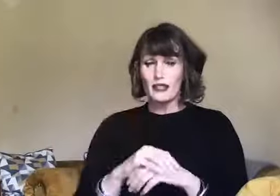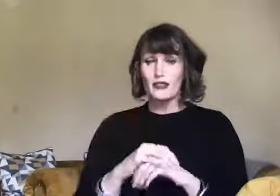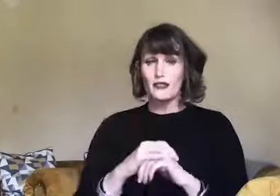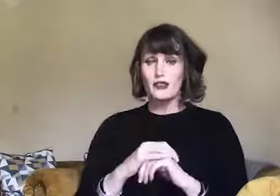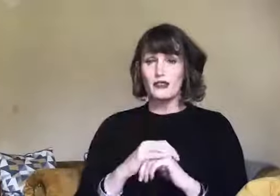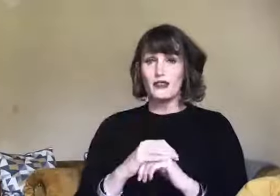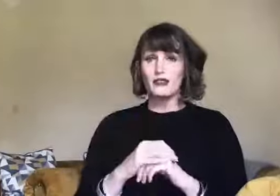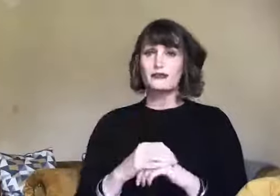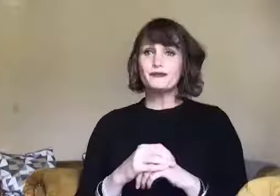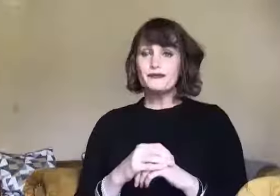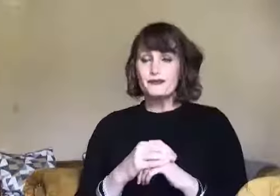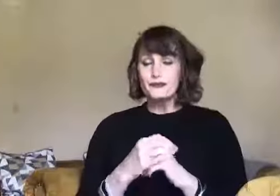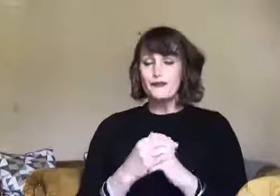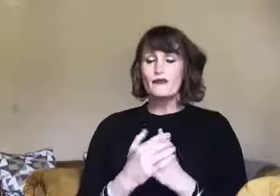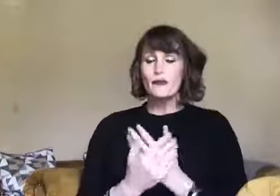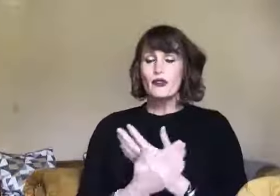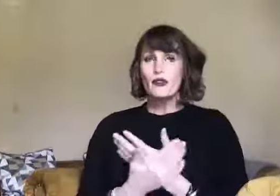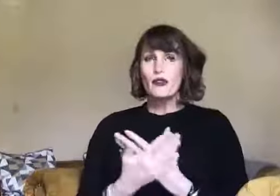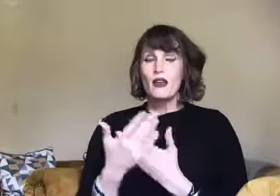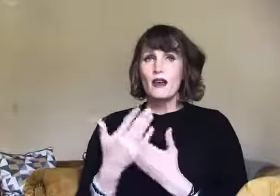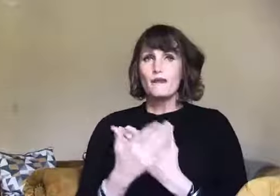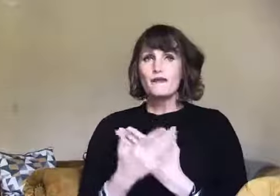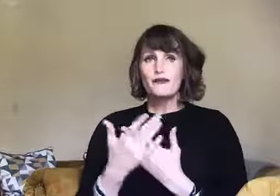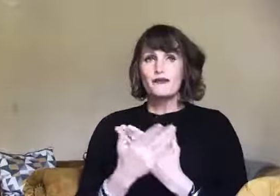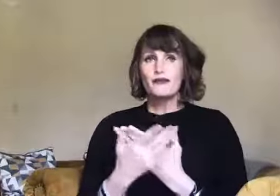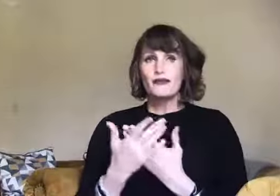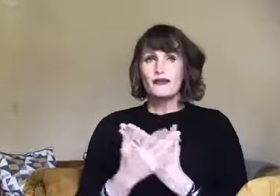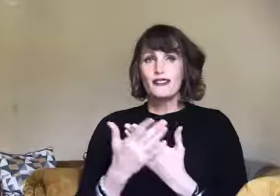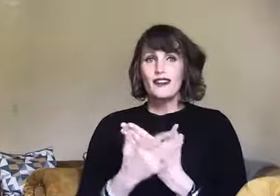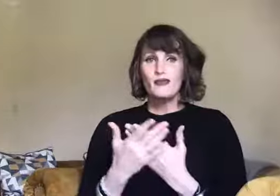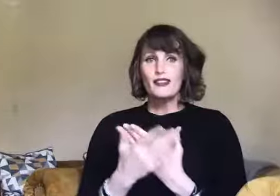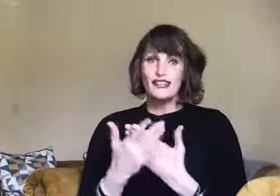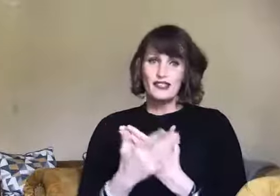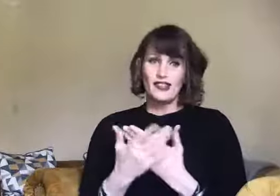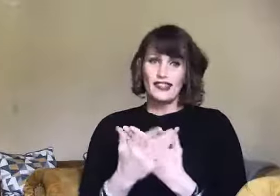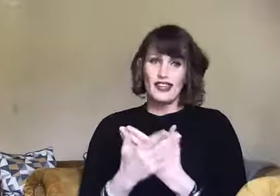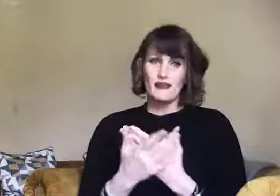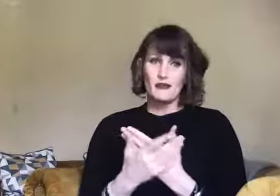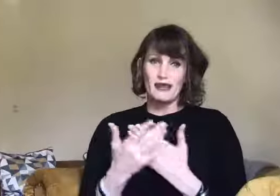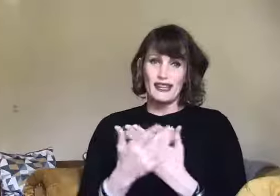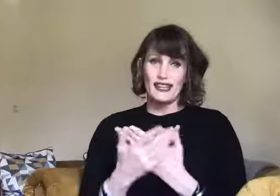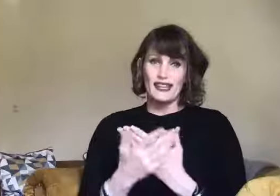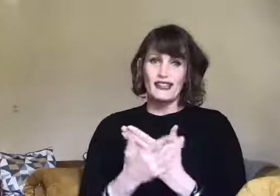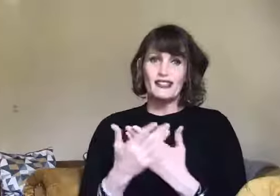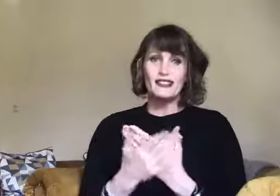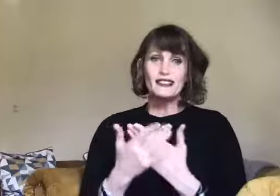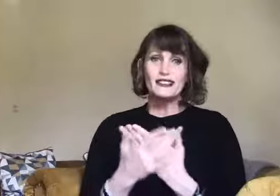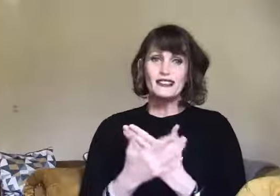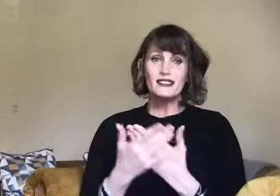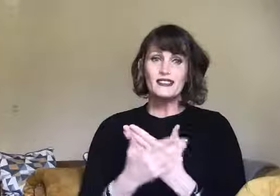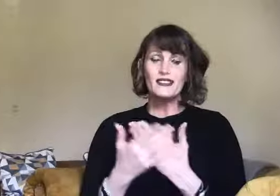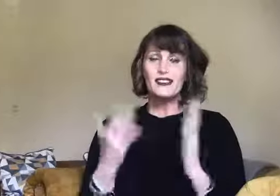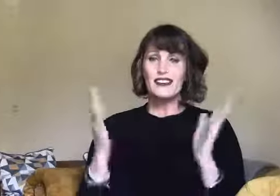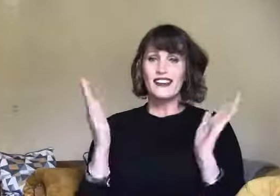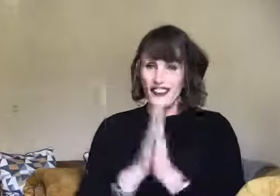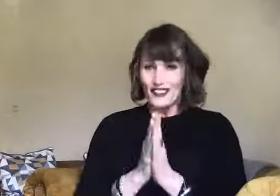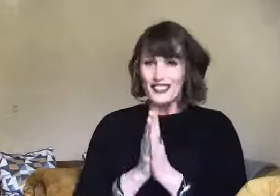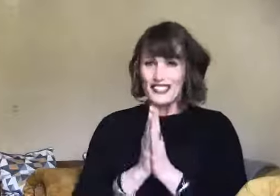deaf scenarios. I'm really excited to have everybody here. Honestly,